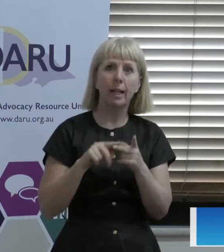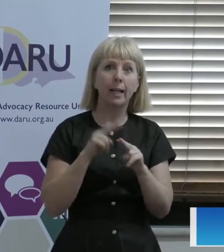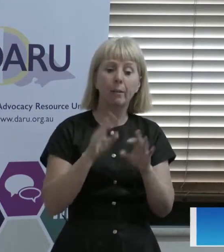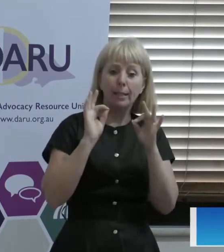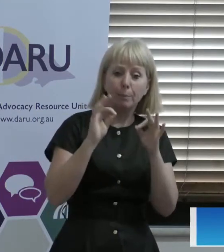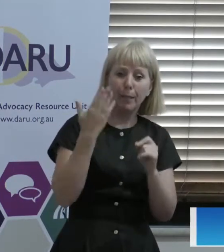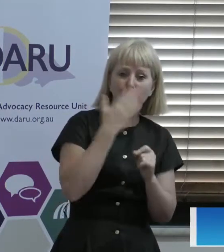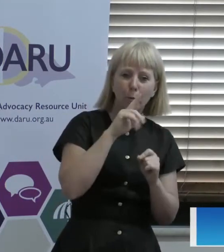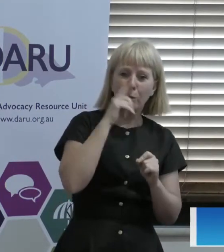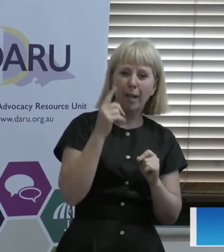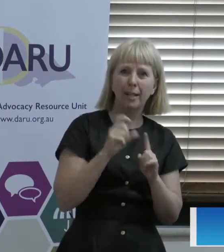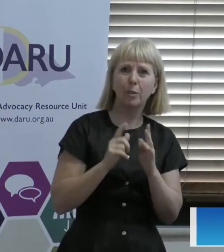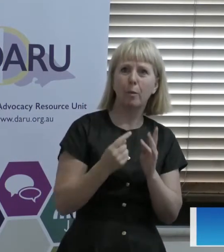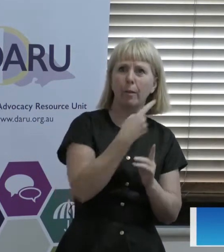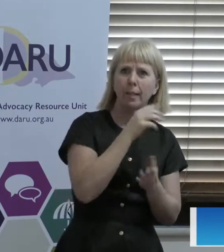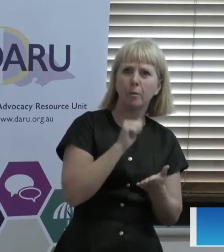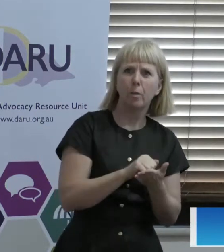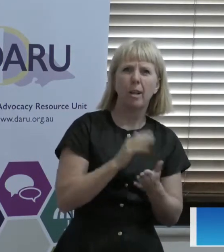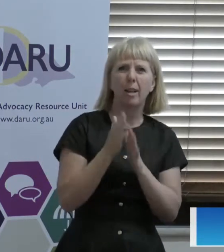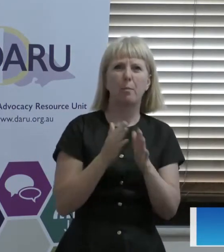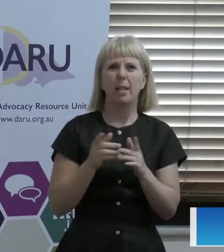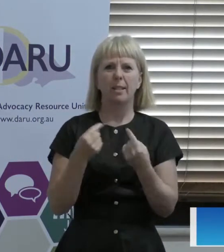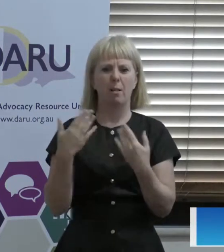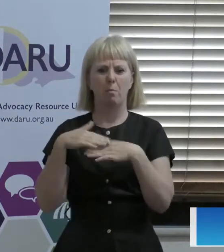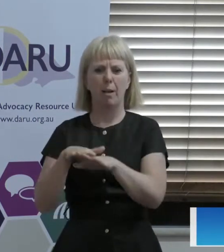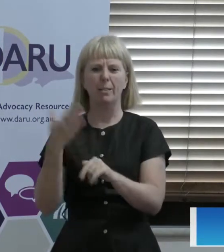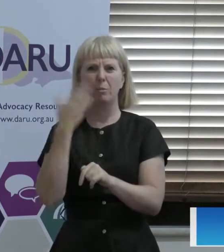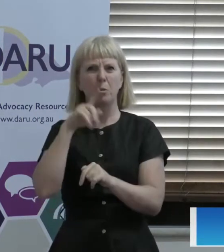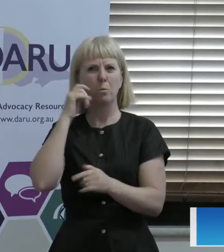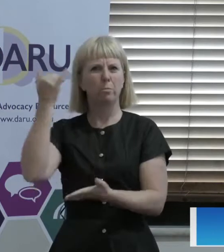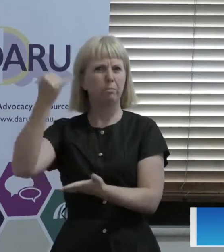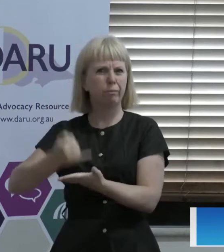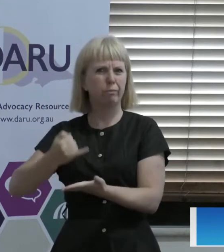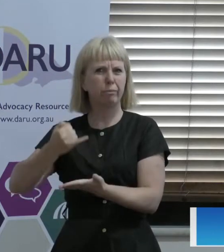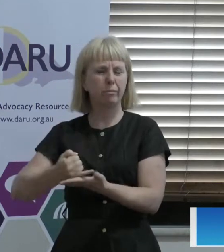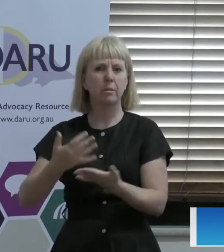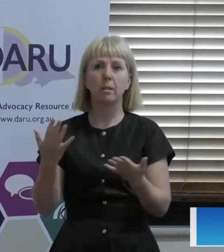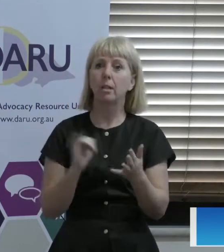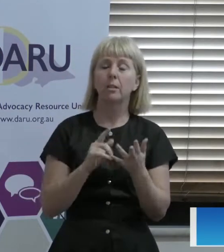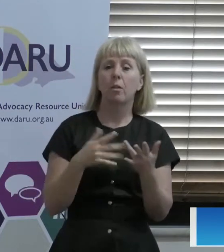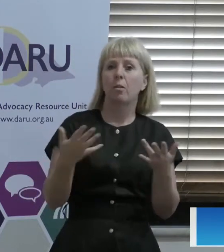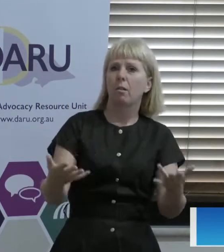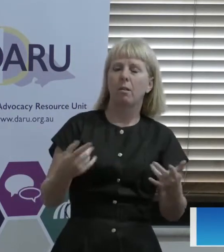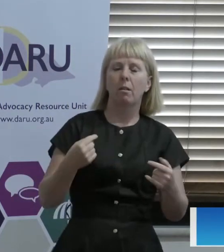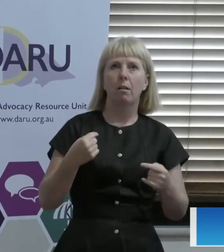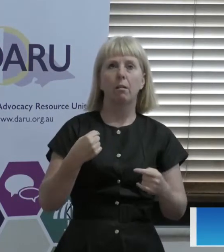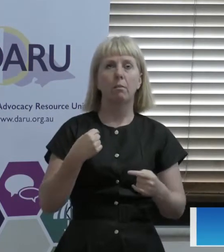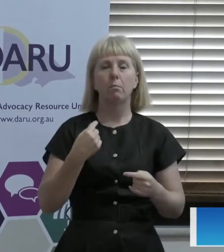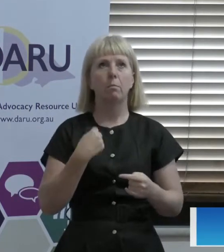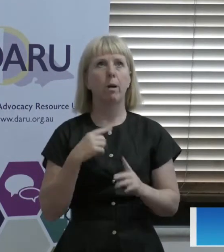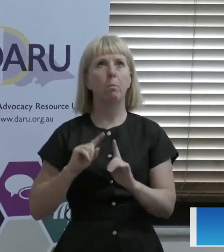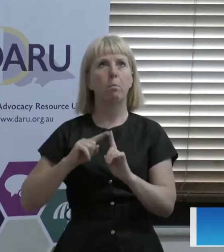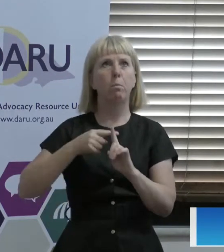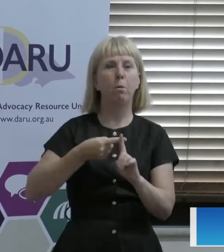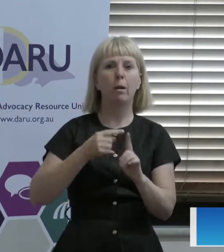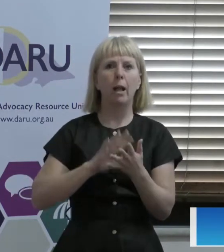for the mainstream schools? And unfortunately, that's the case in the system as we stand at the moment. So I guess I then come back to how